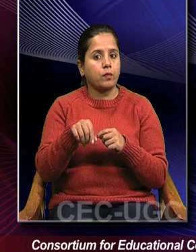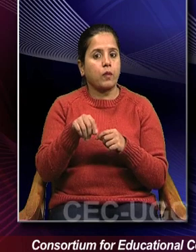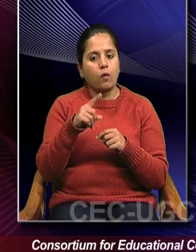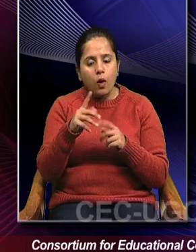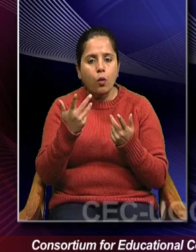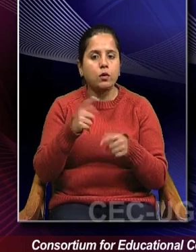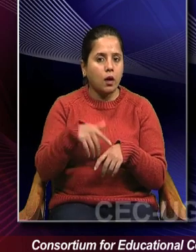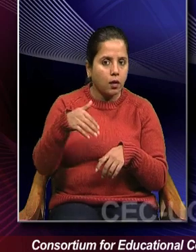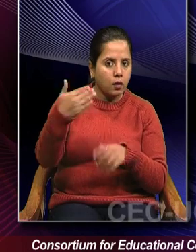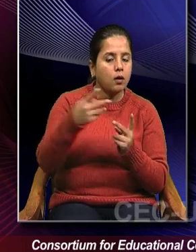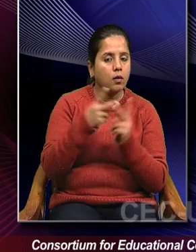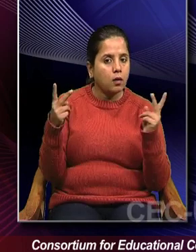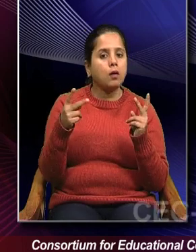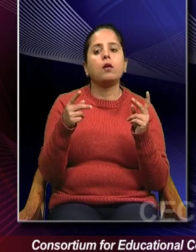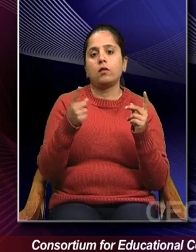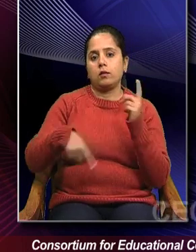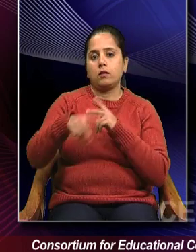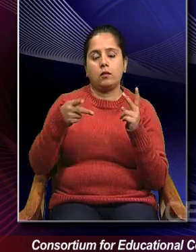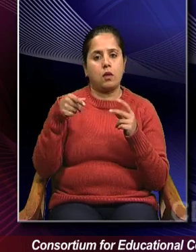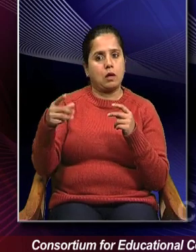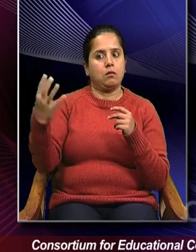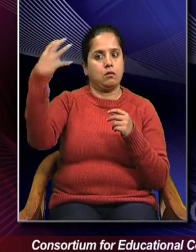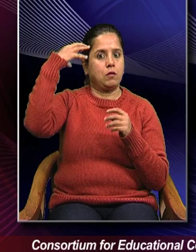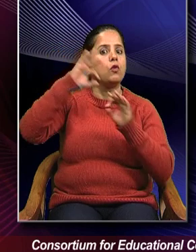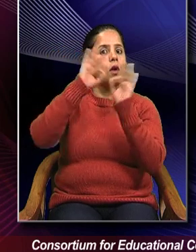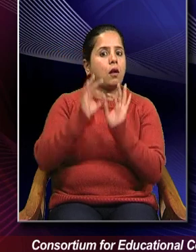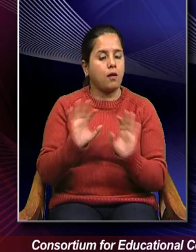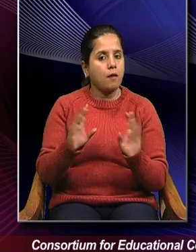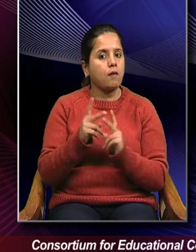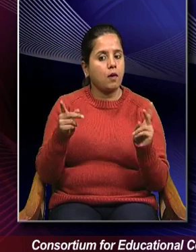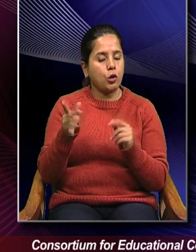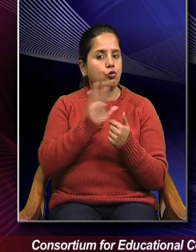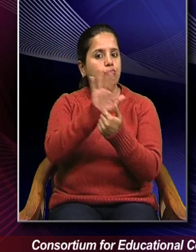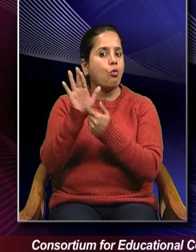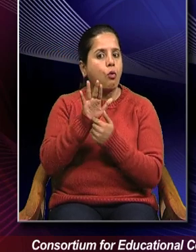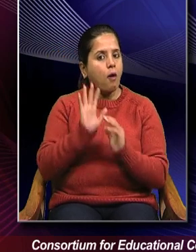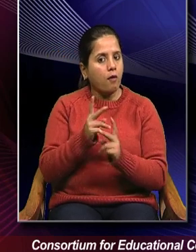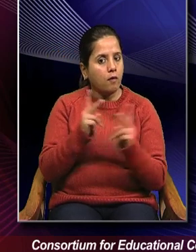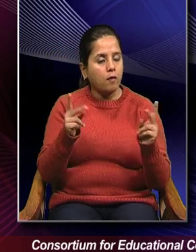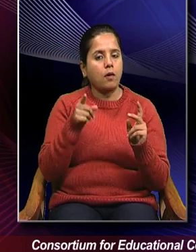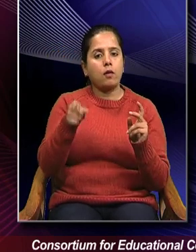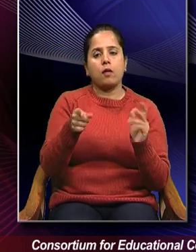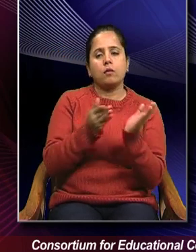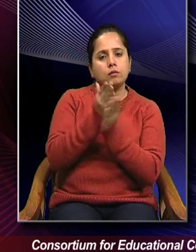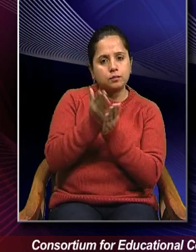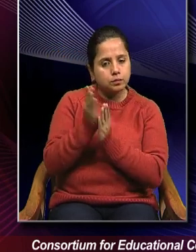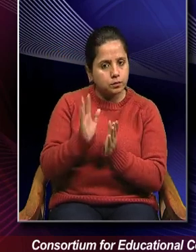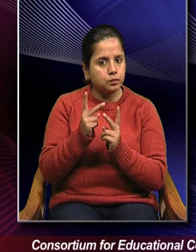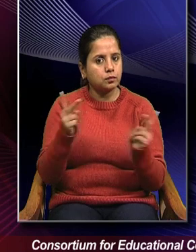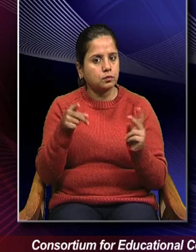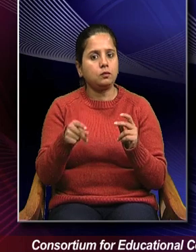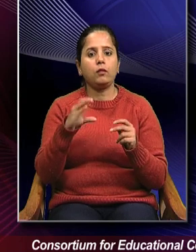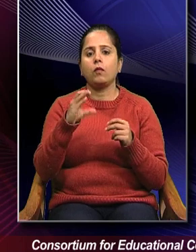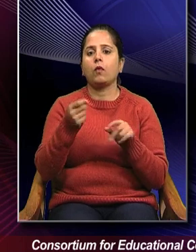the other time sun was there, sun was shown in that manner in these particular